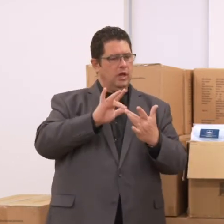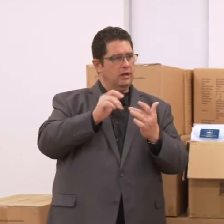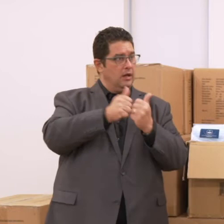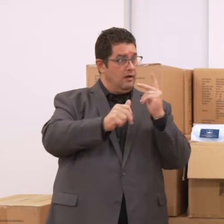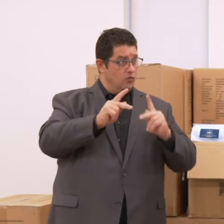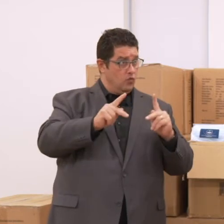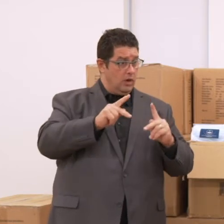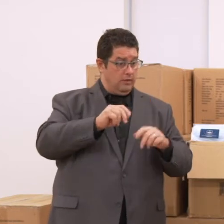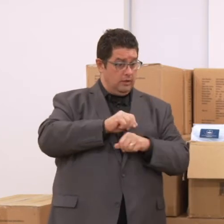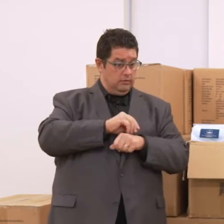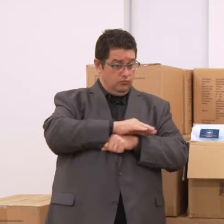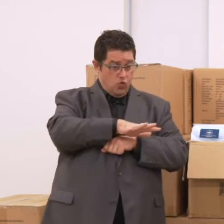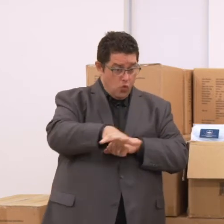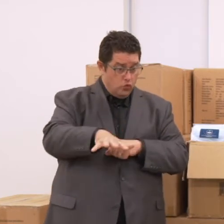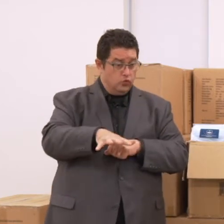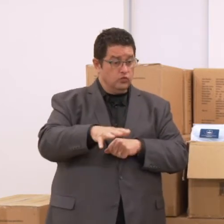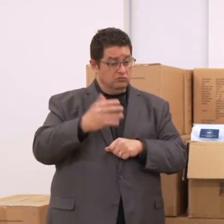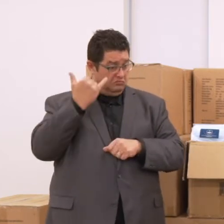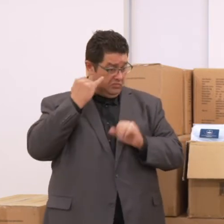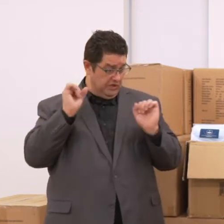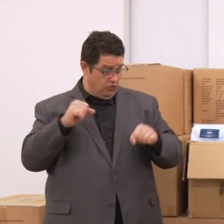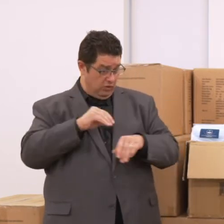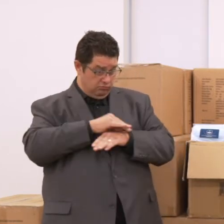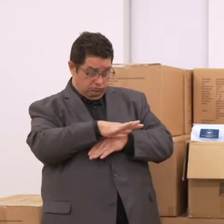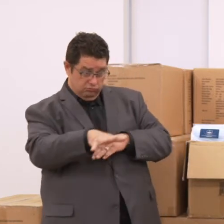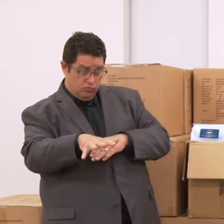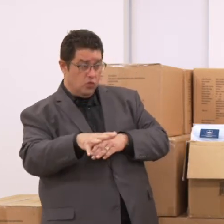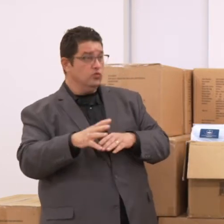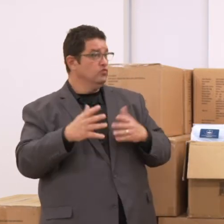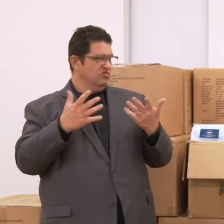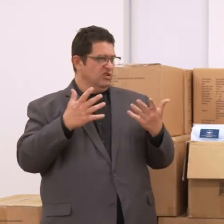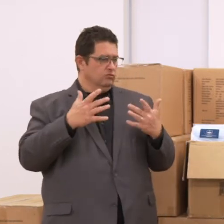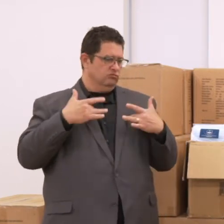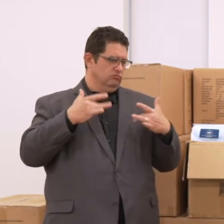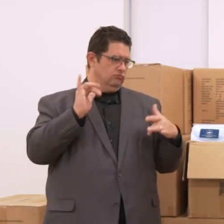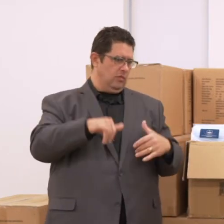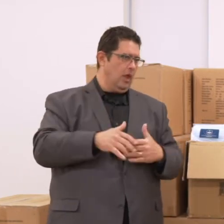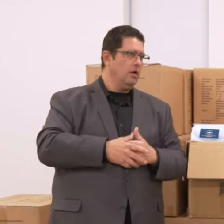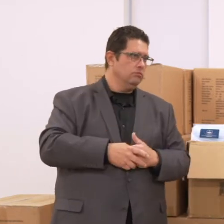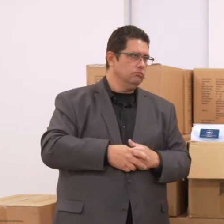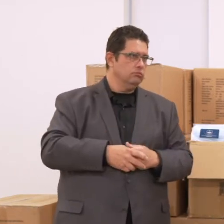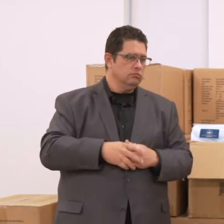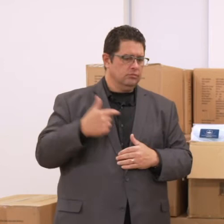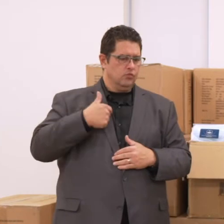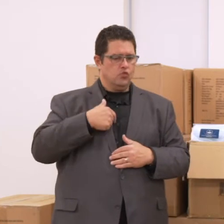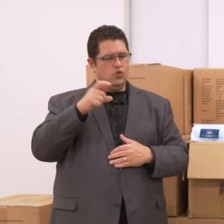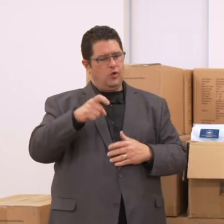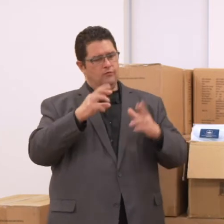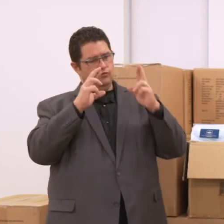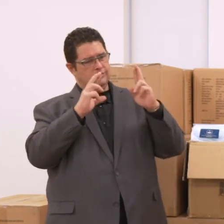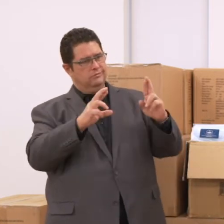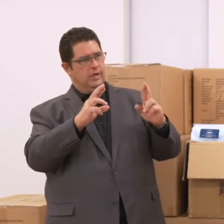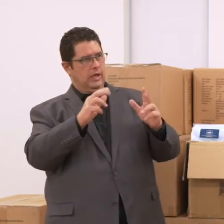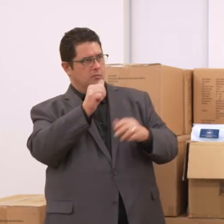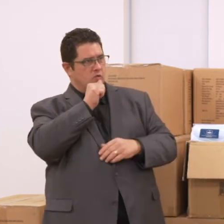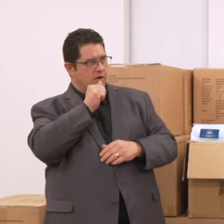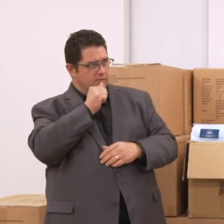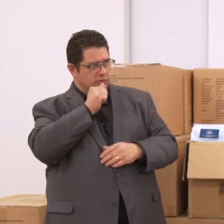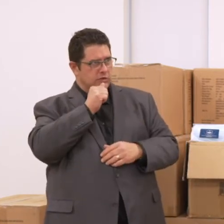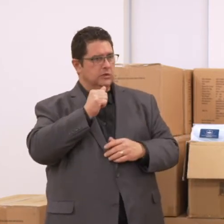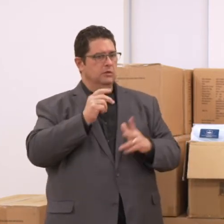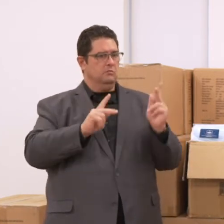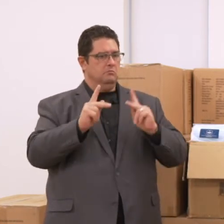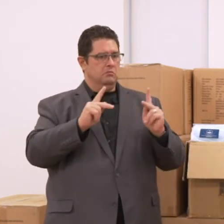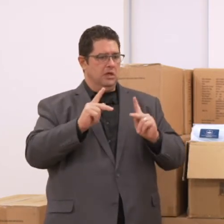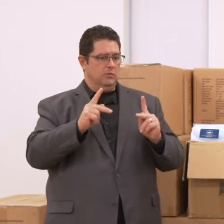as we can contact the individuals who are exposed, then we work that way. We do have to respect the privacy of the people who are involved in any sort